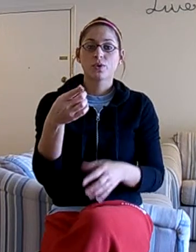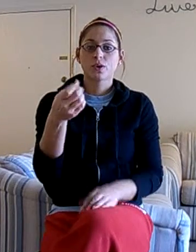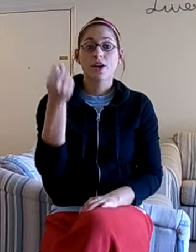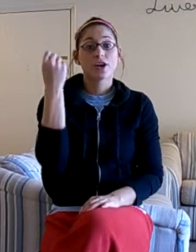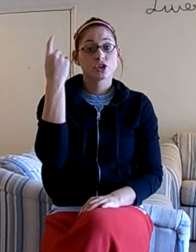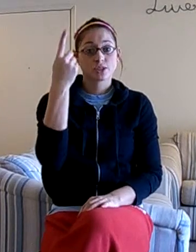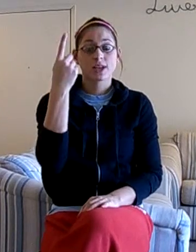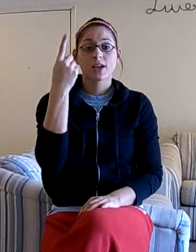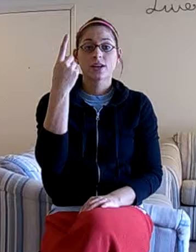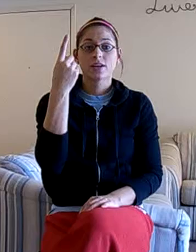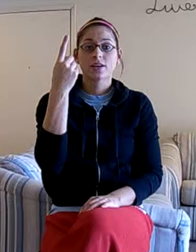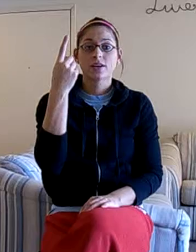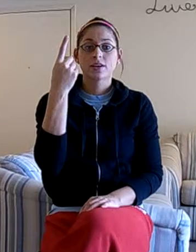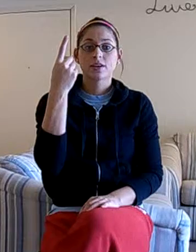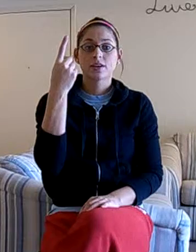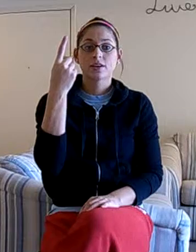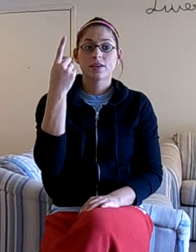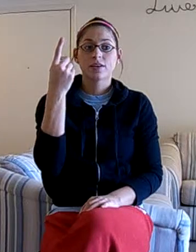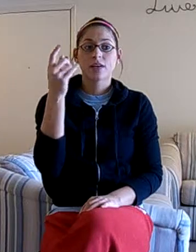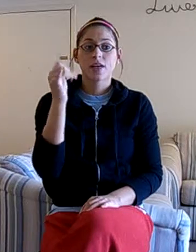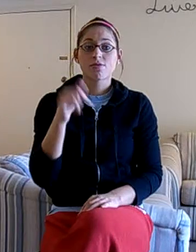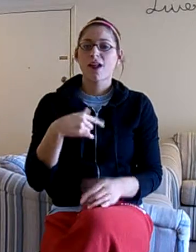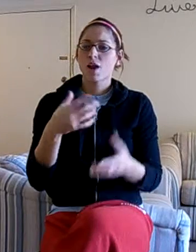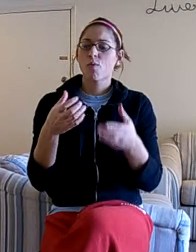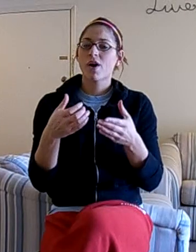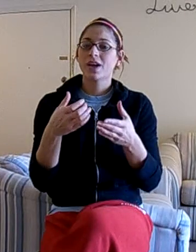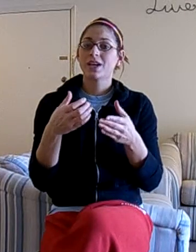understand that I wanted to teach you yesterday, but